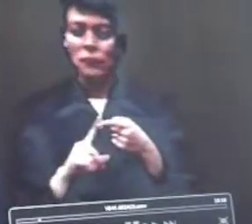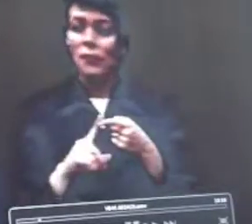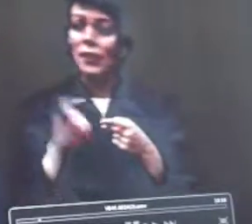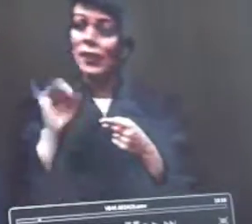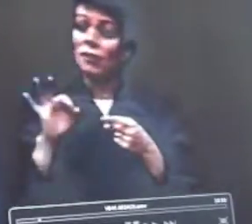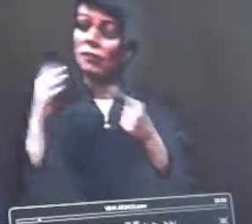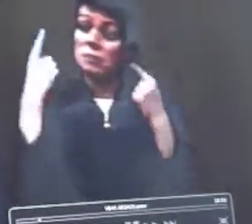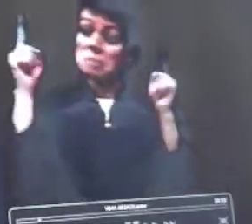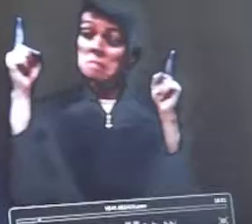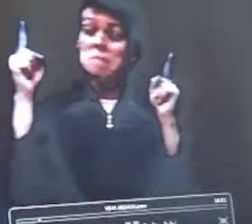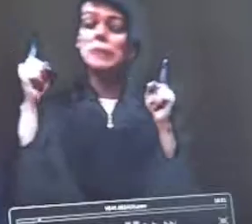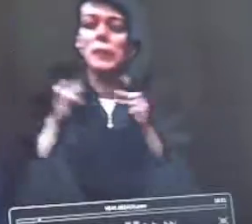things were different.